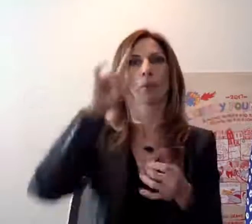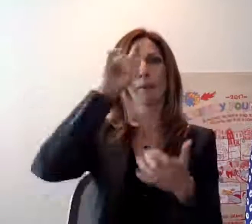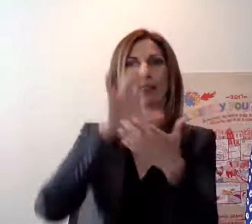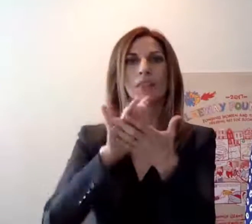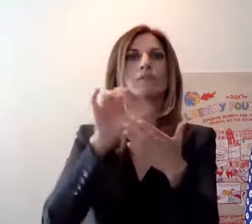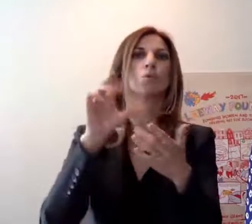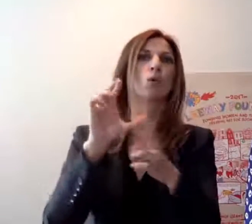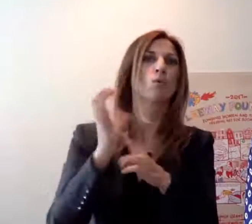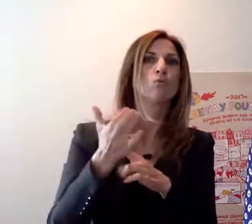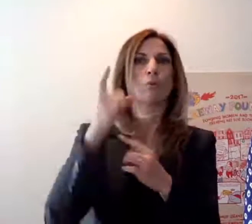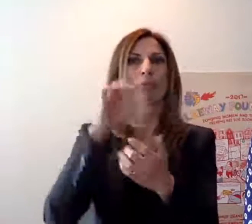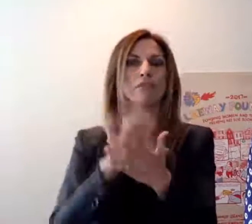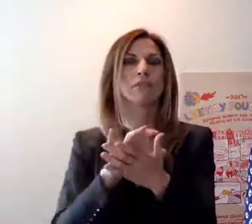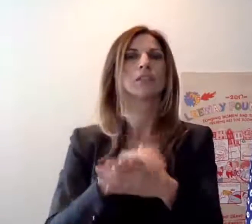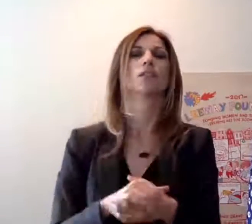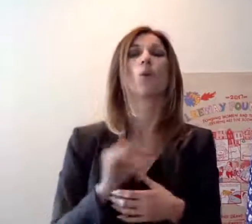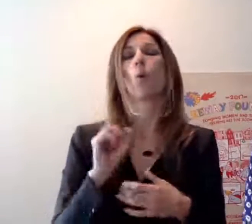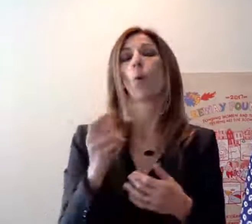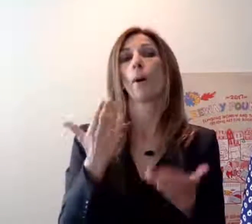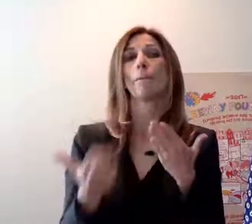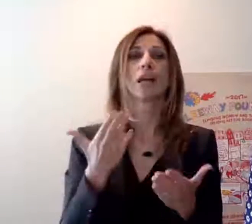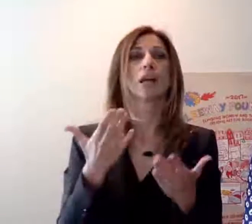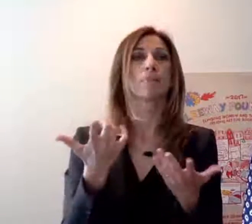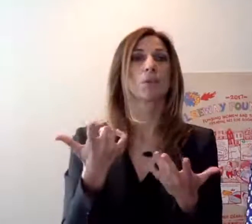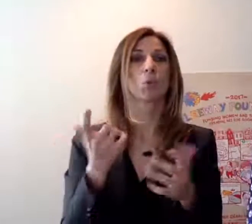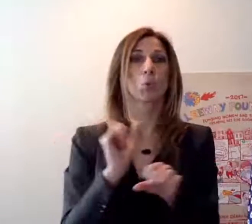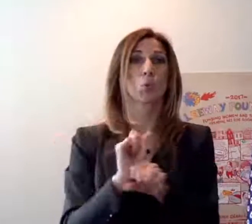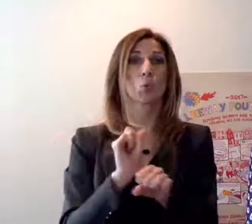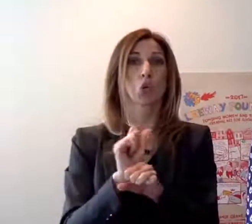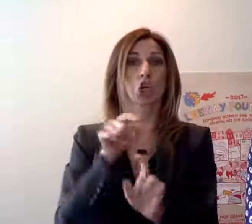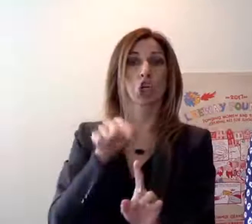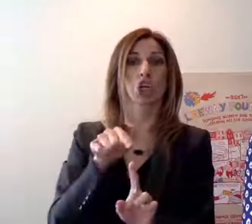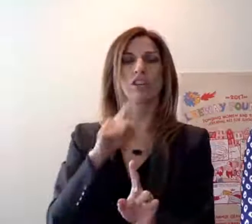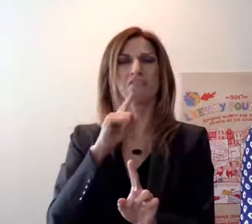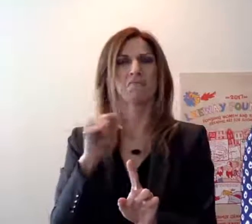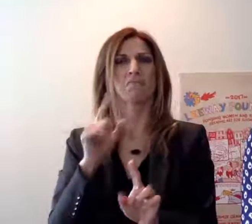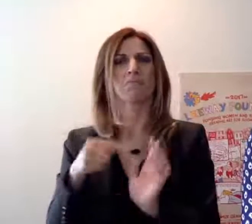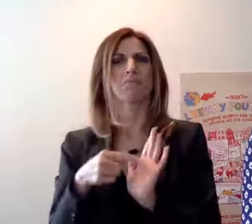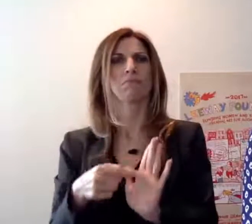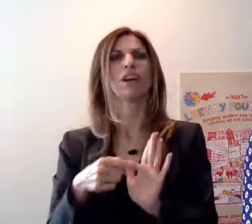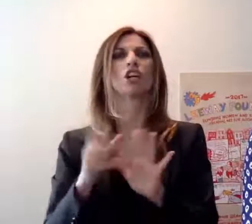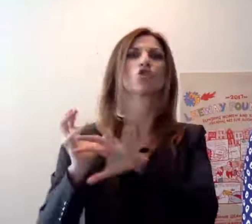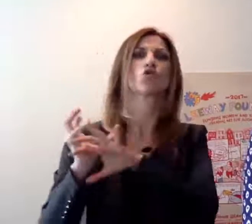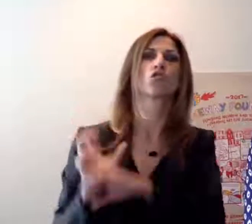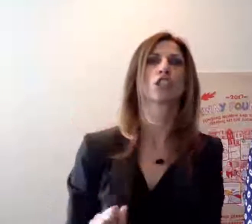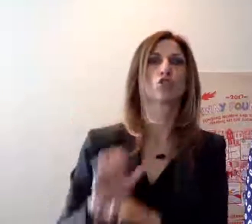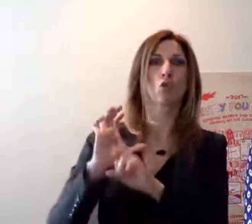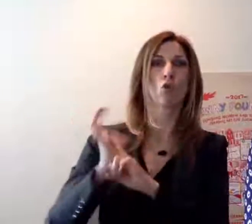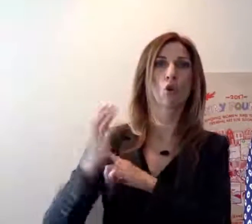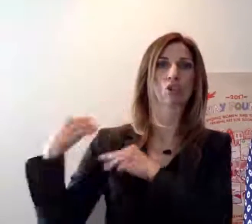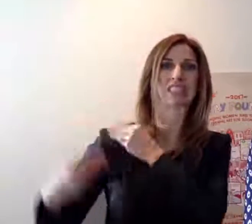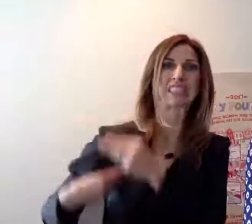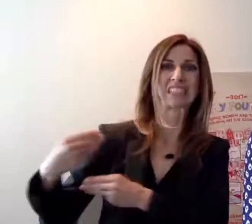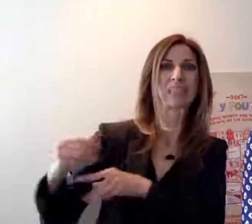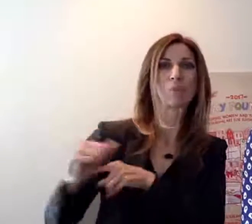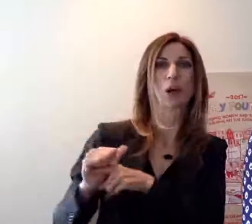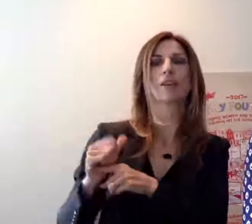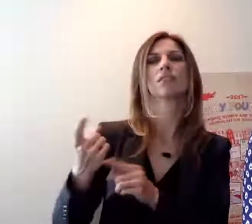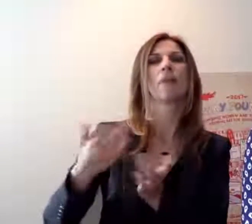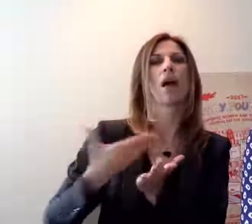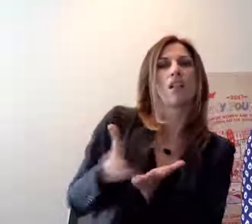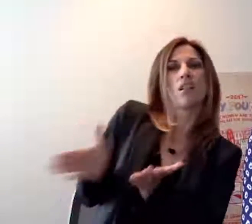cultures, or work that is reclaiming a traditional cultural practice that is being pushed